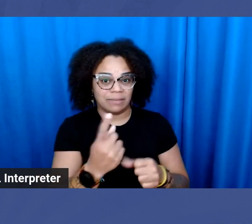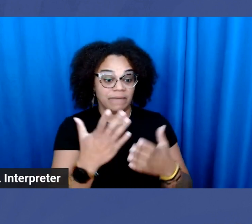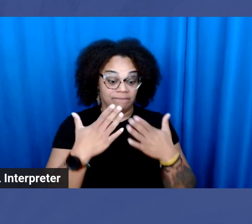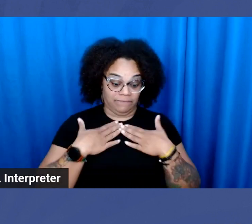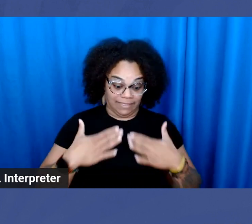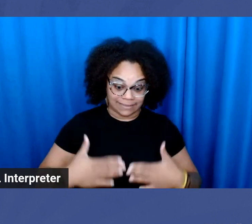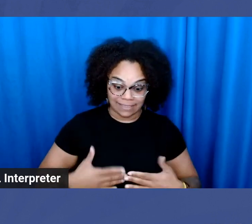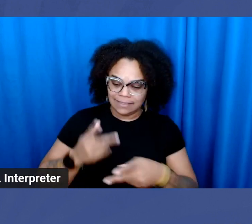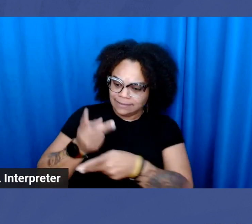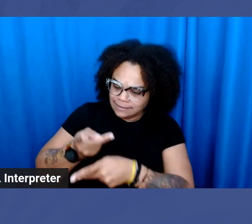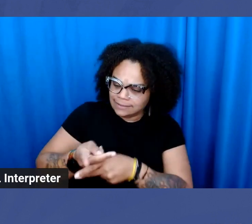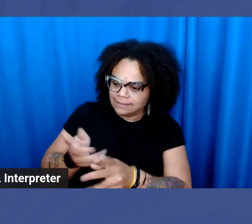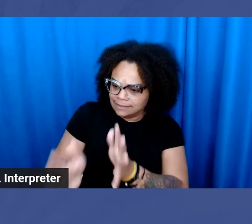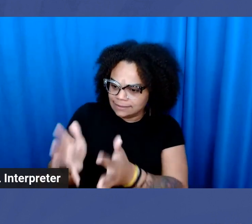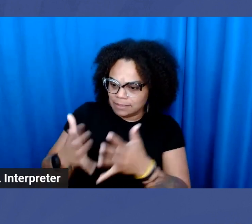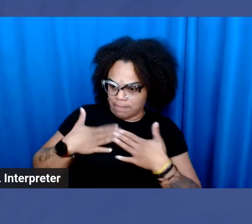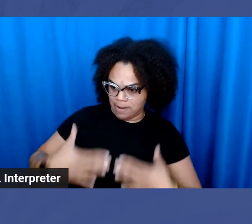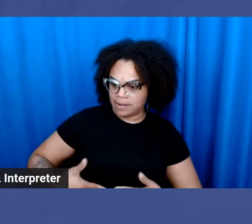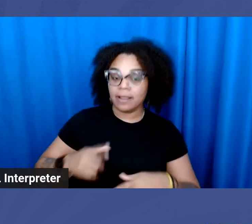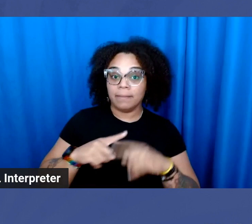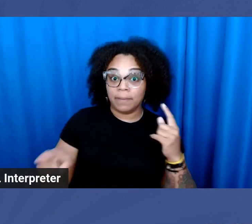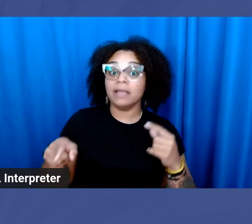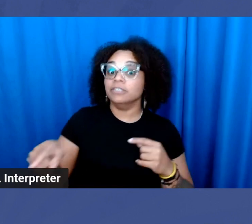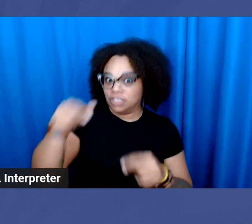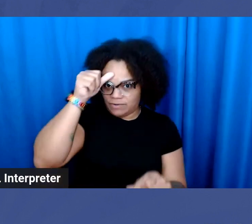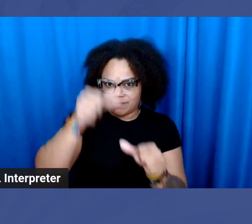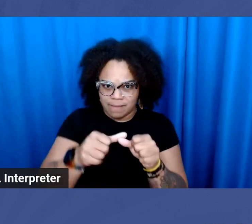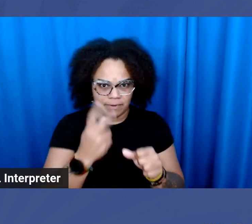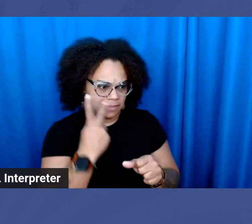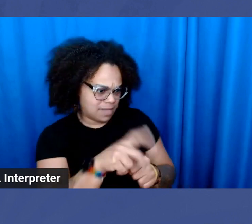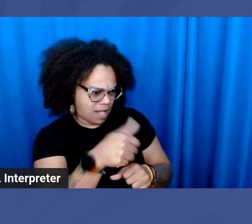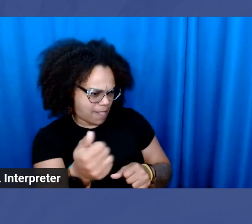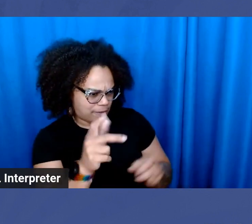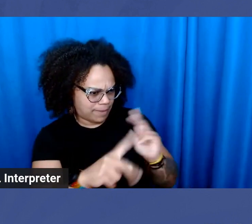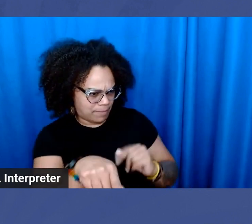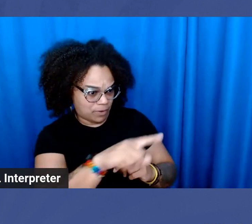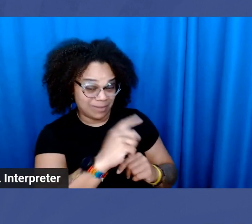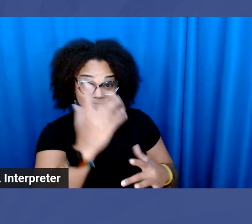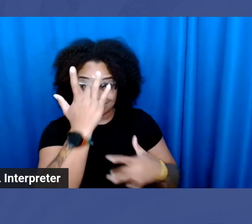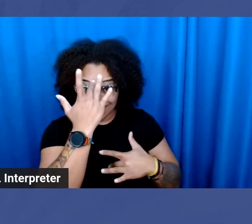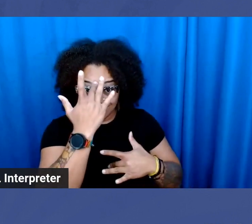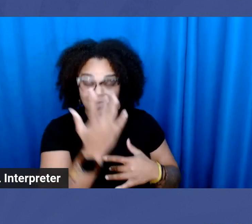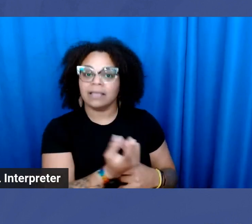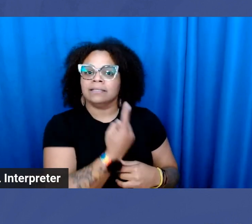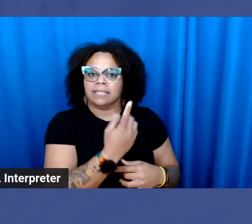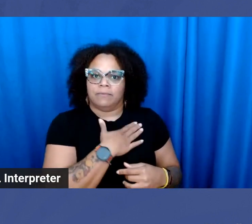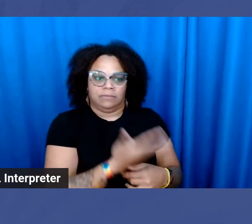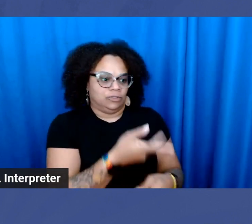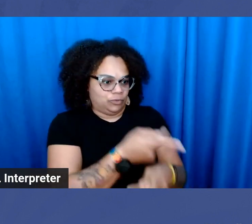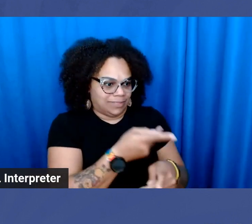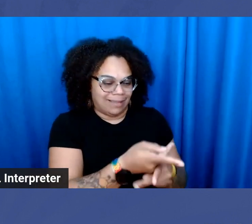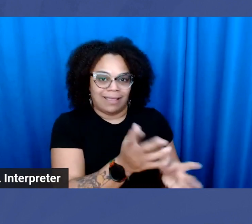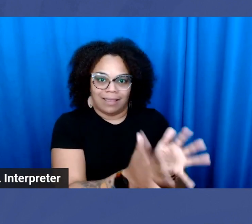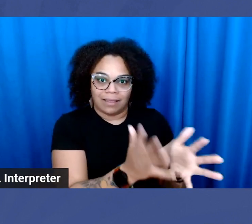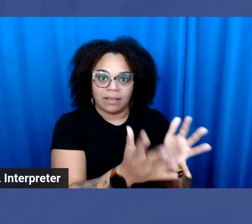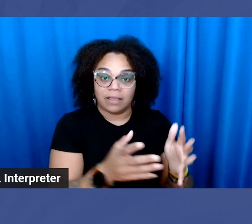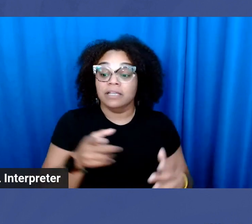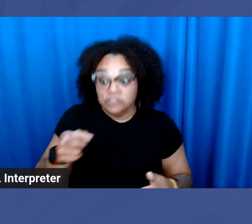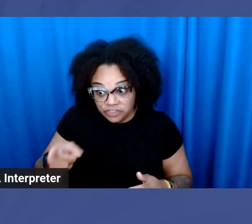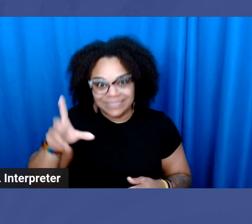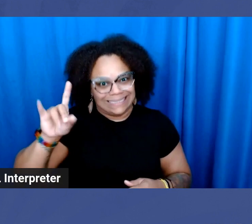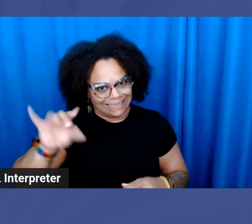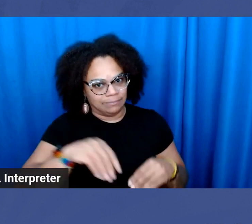she remembered other people taking care of each other when they were sick. She did, however, remember providing others with physical